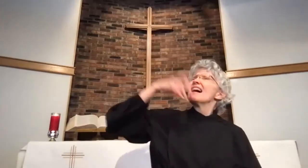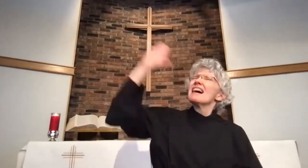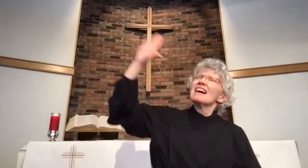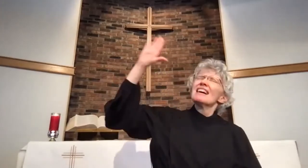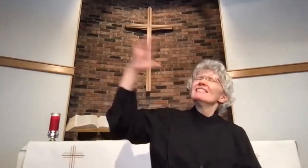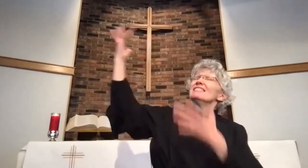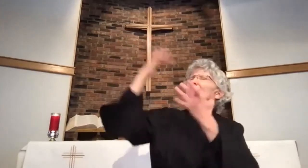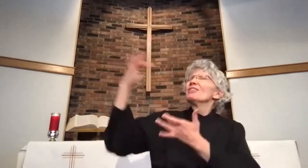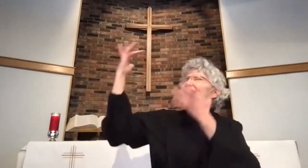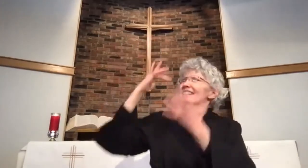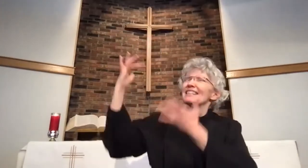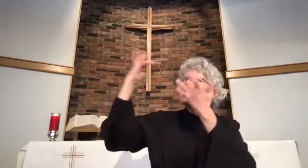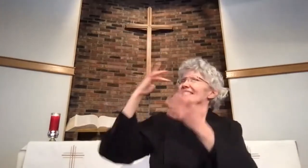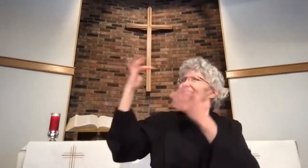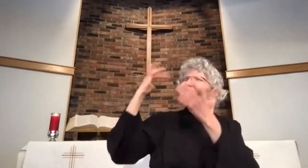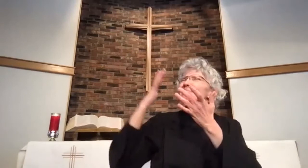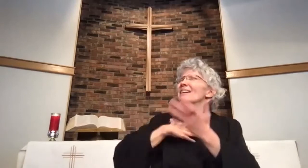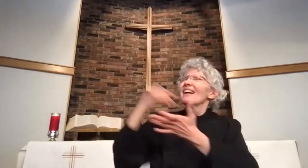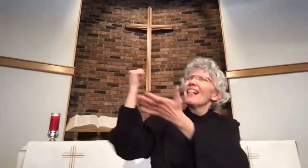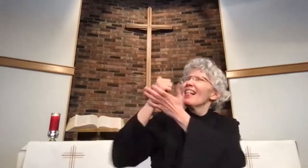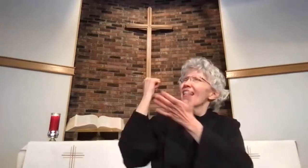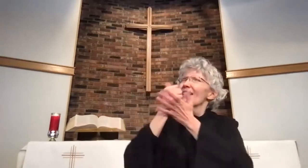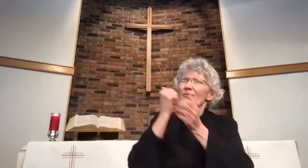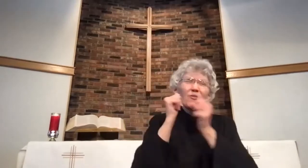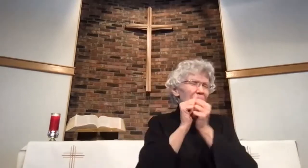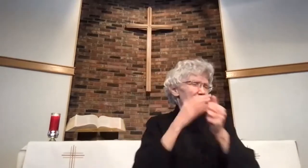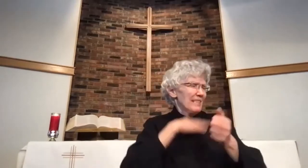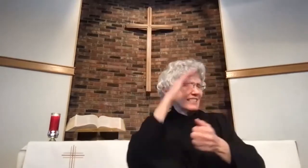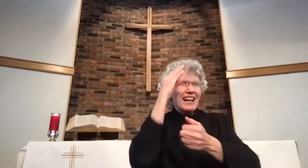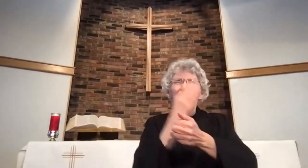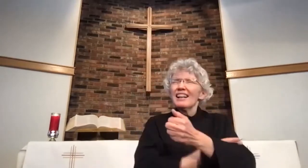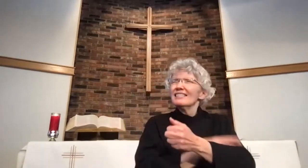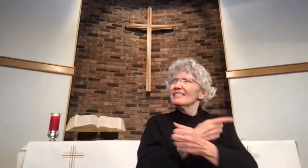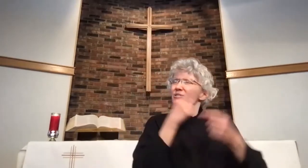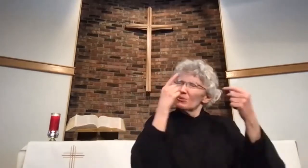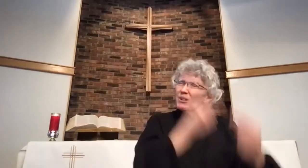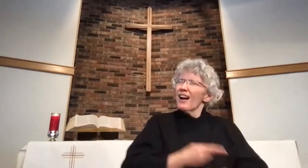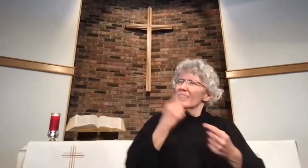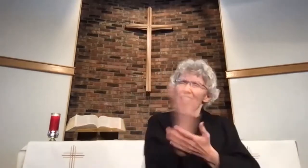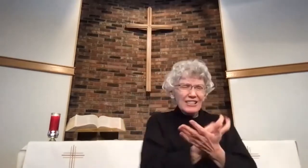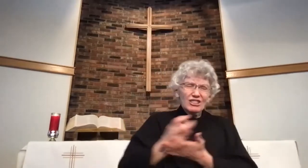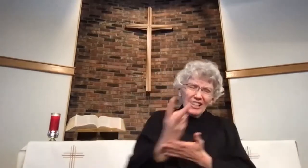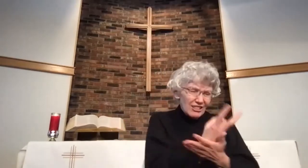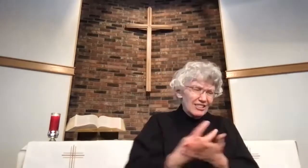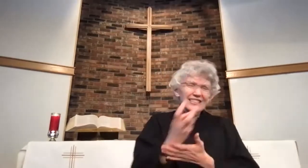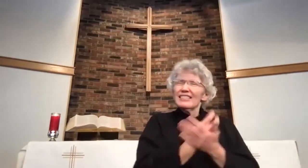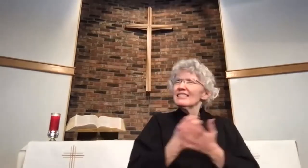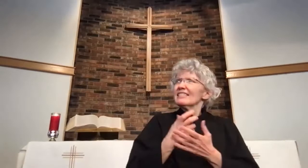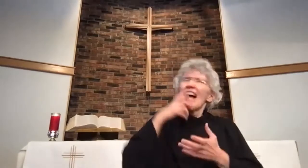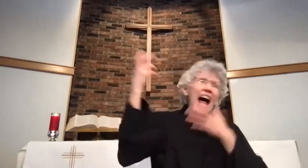A man from the crowd shouted, "Teacher, I beg you to take a look at my son, my only